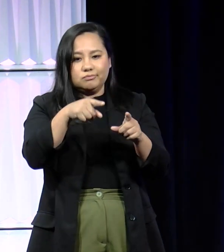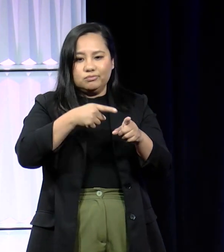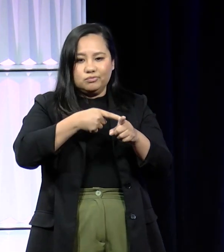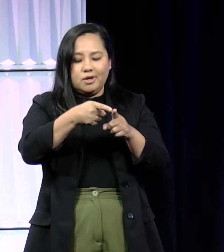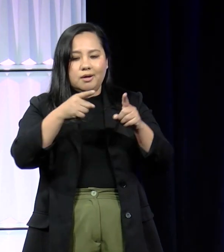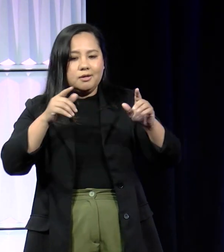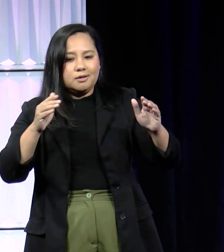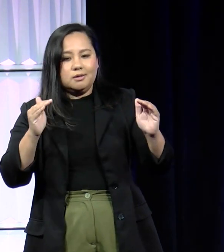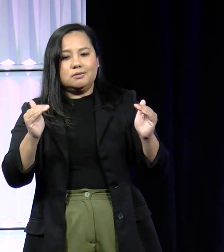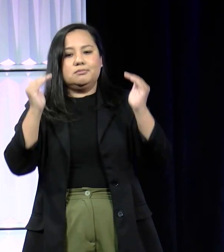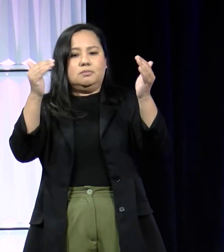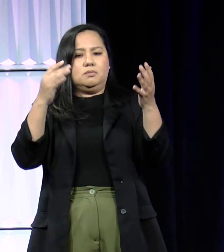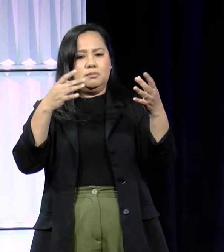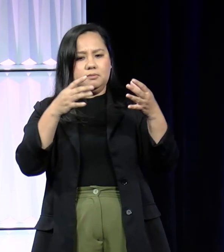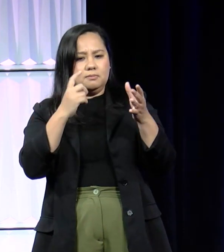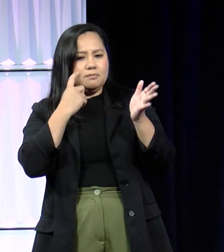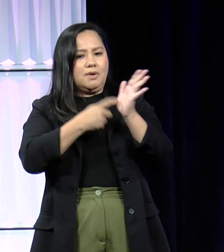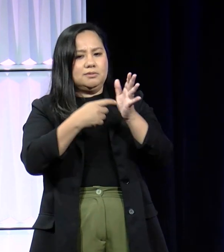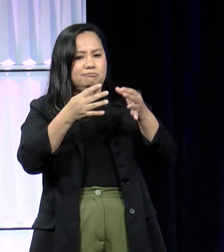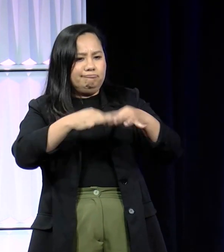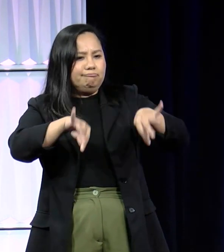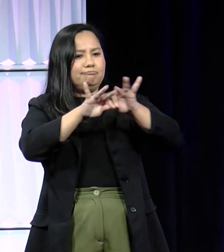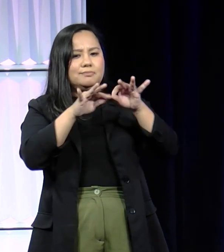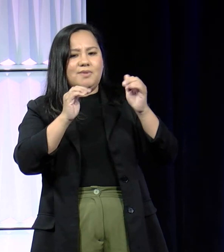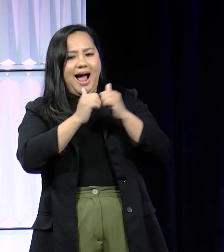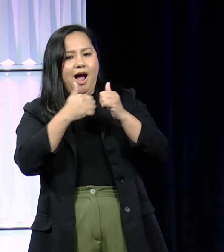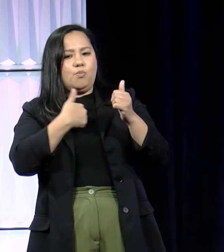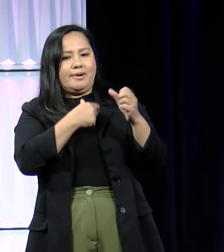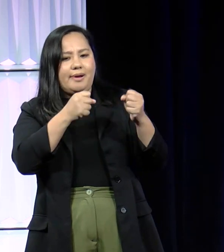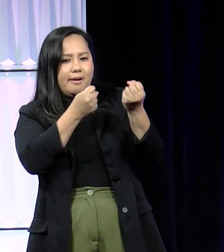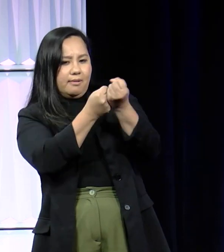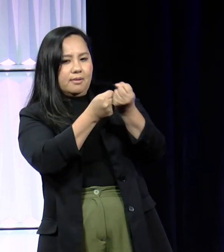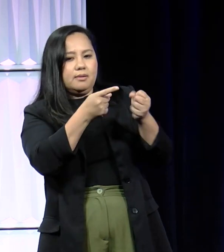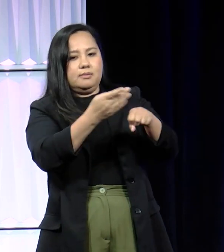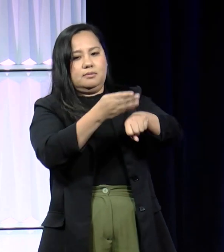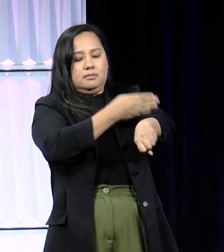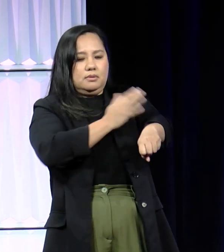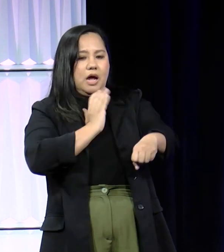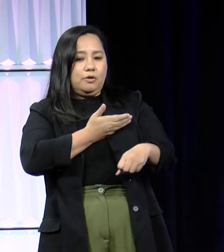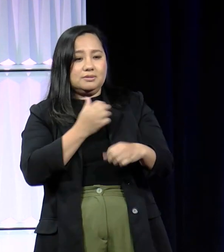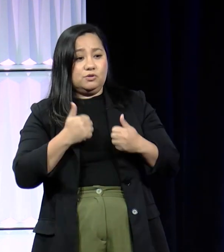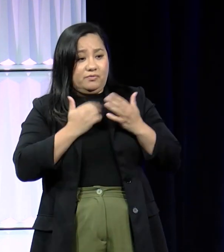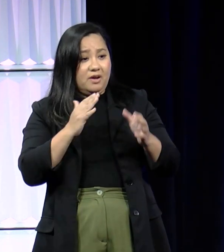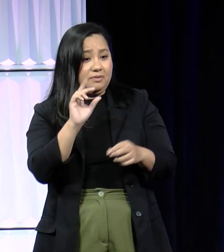serve survivors with disabilities. Equity in action means we are